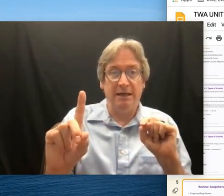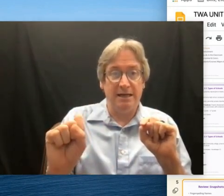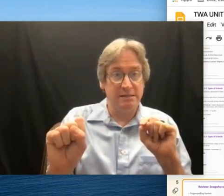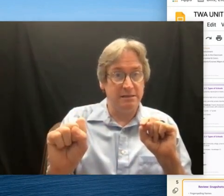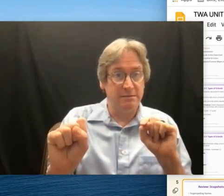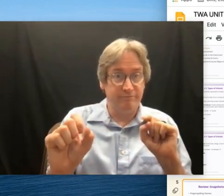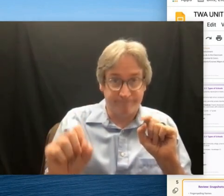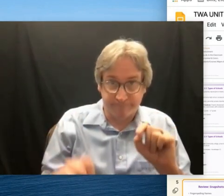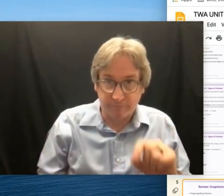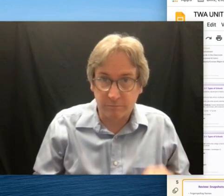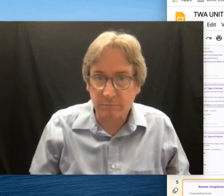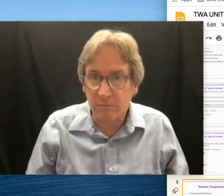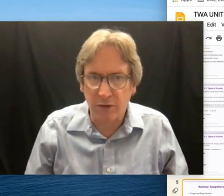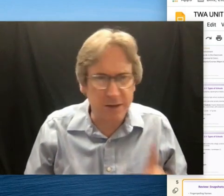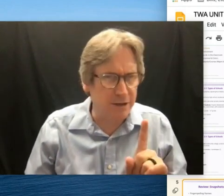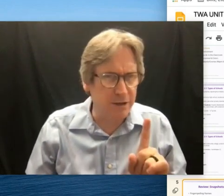DONALD.